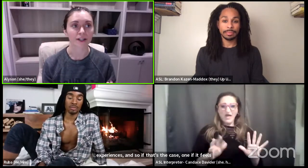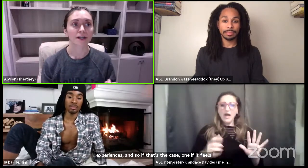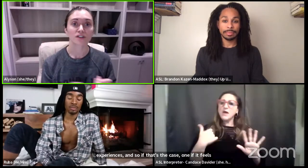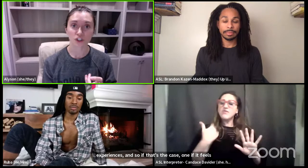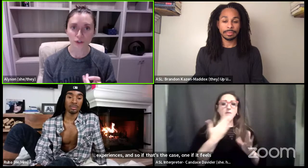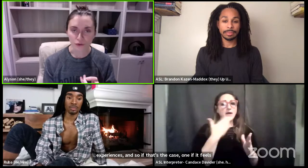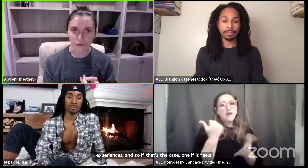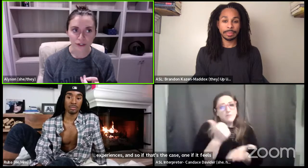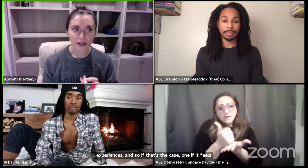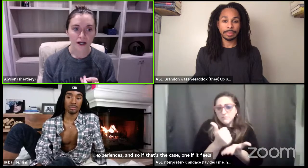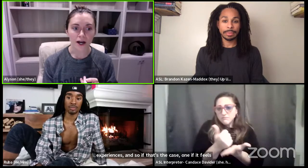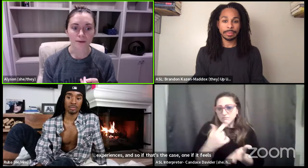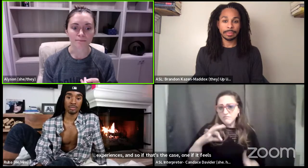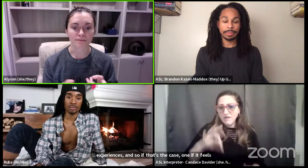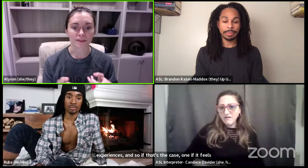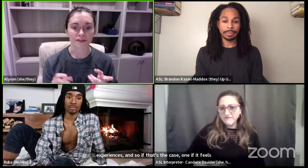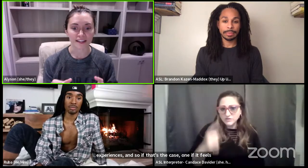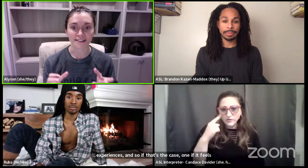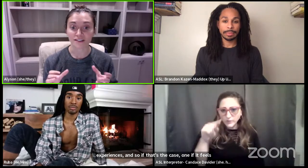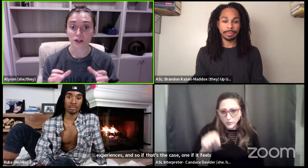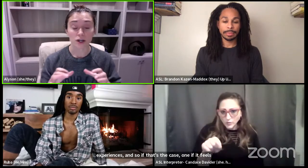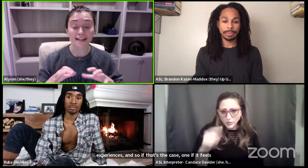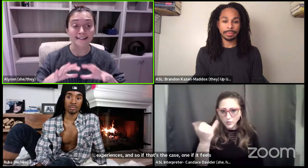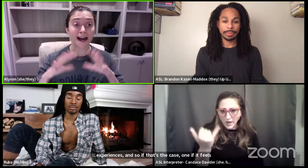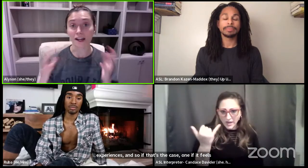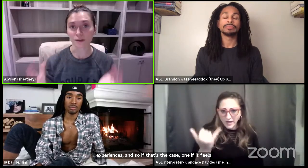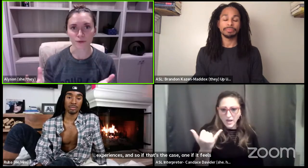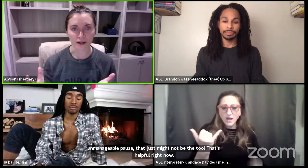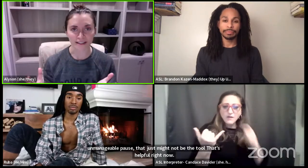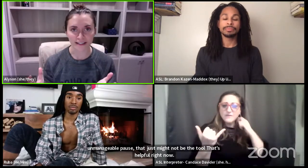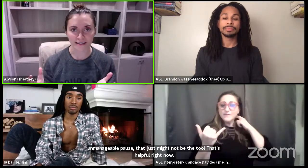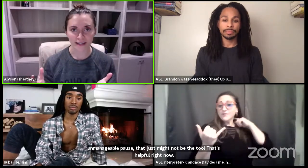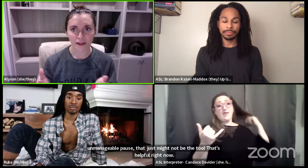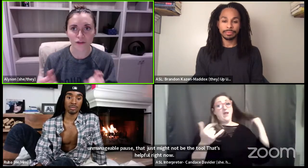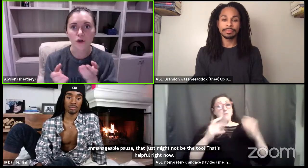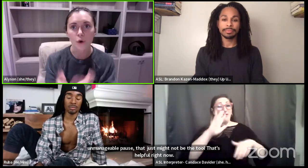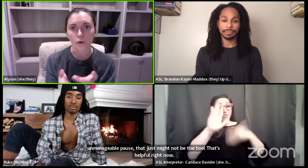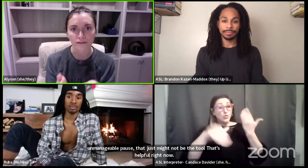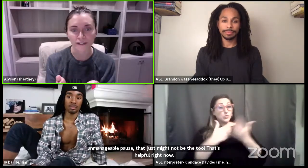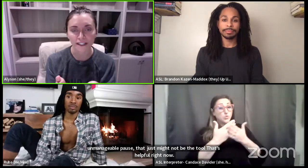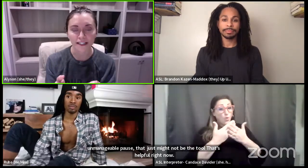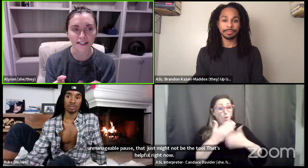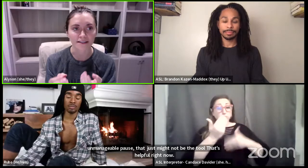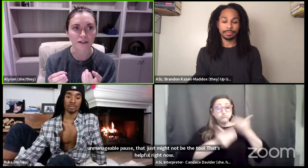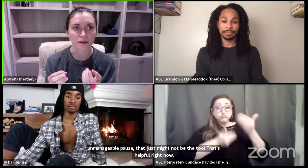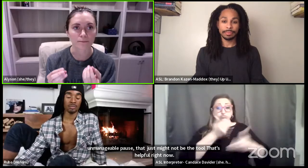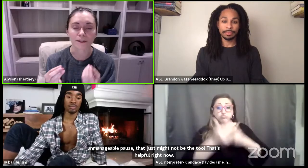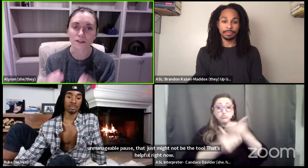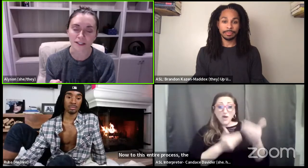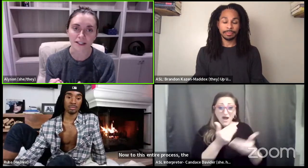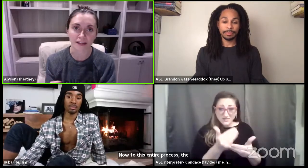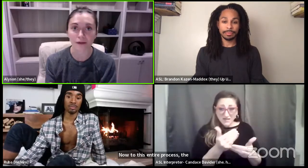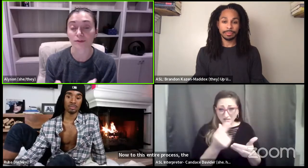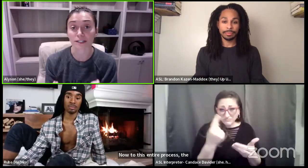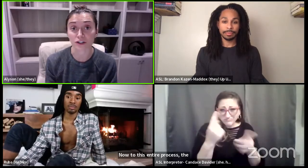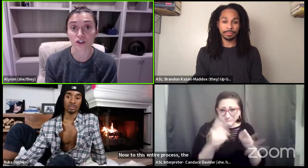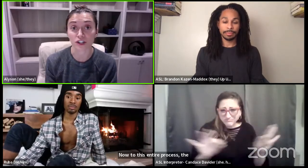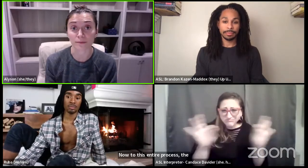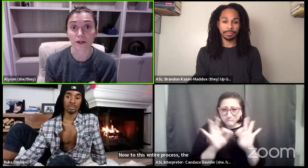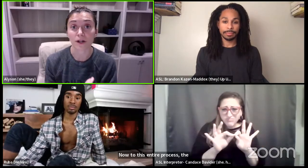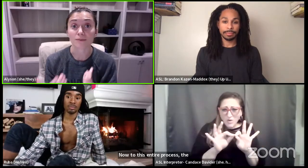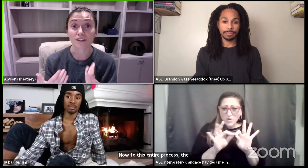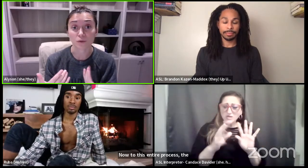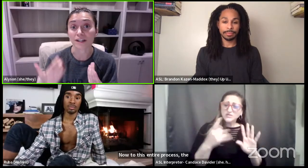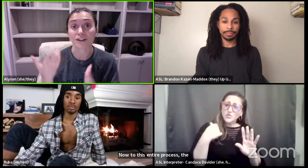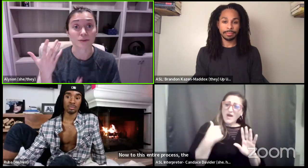now. Two, this entire process, the core of it is building that